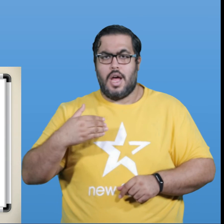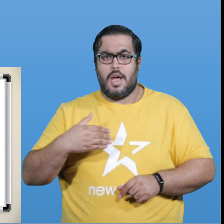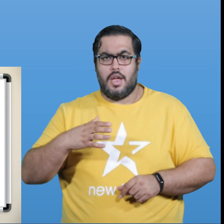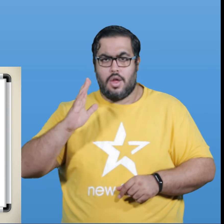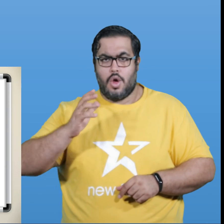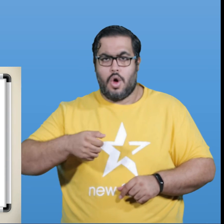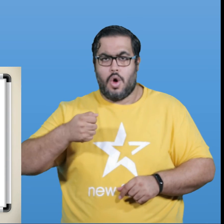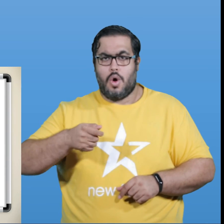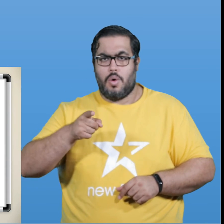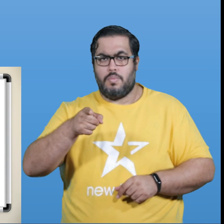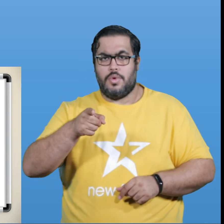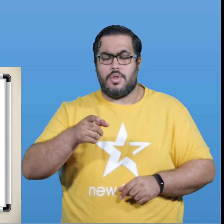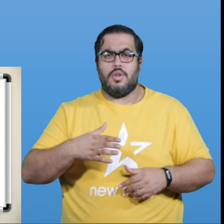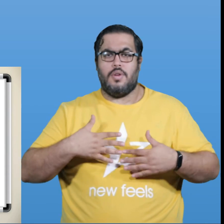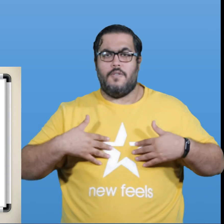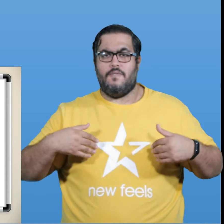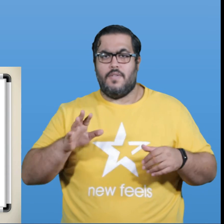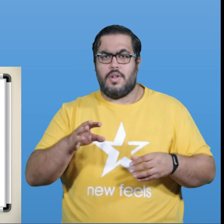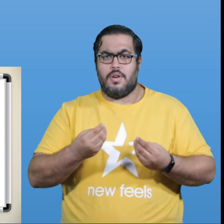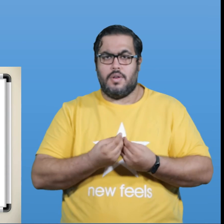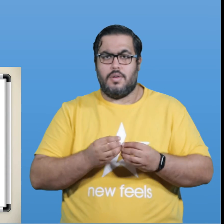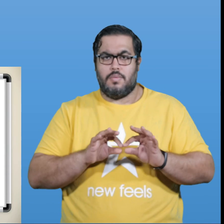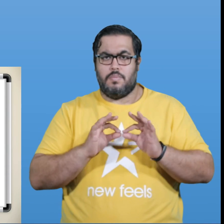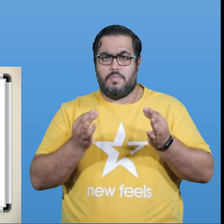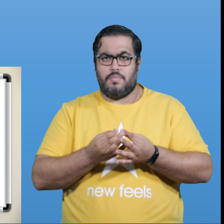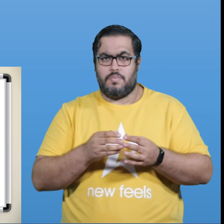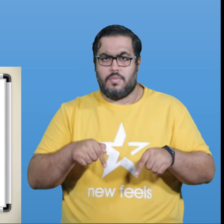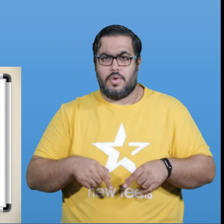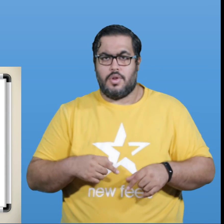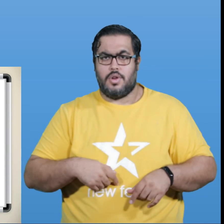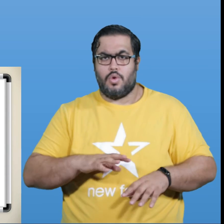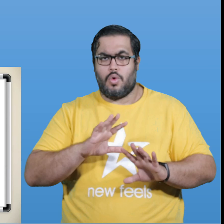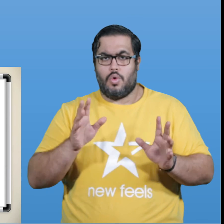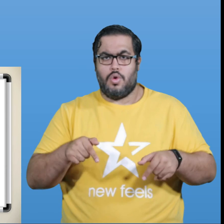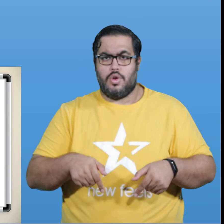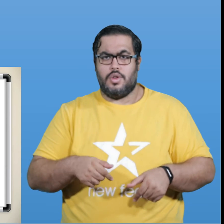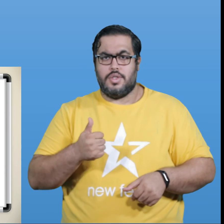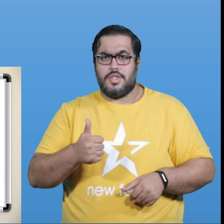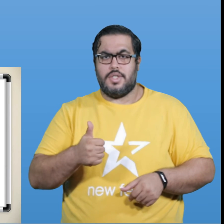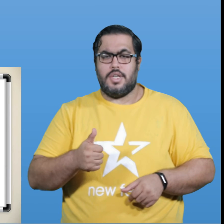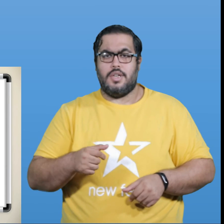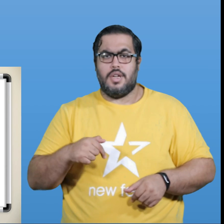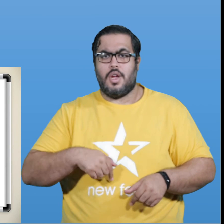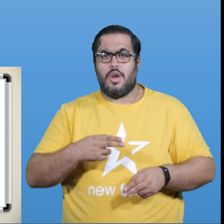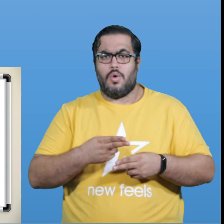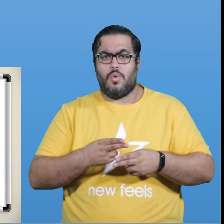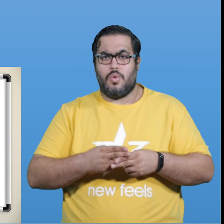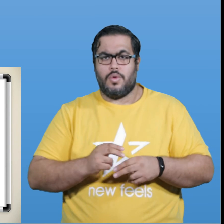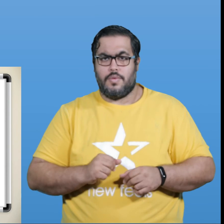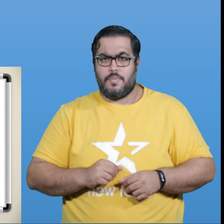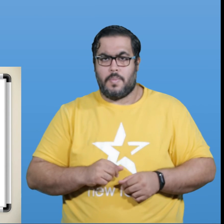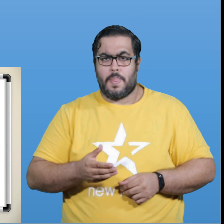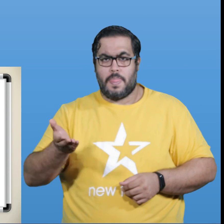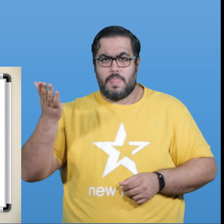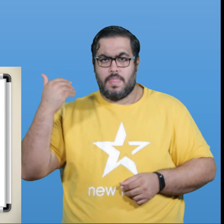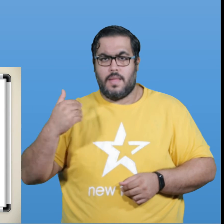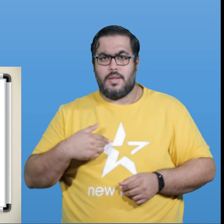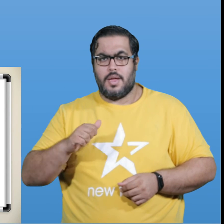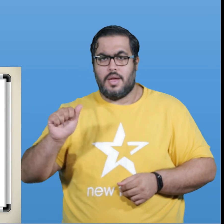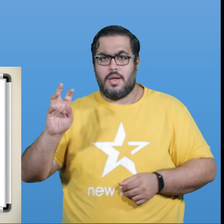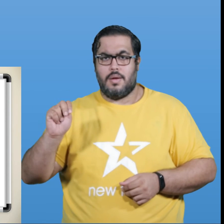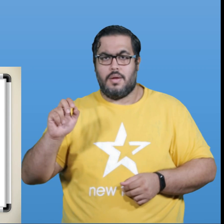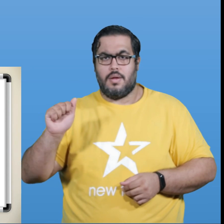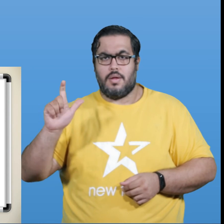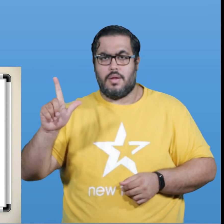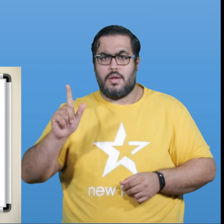England. I know it's nice this time of year. Everything here is going great. Yesterday was Amal's birthday party